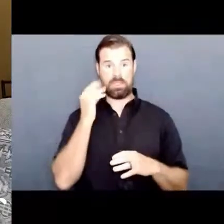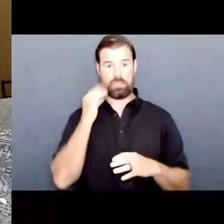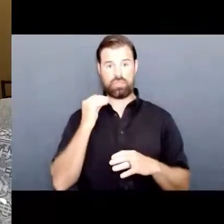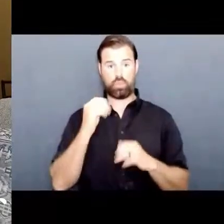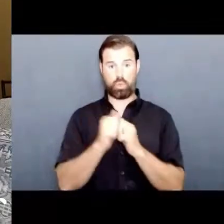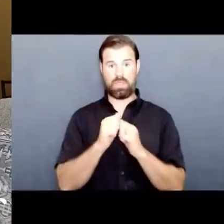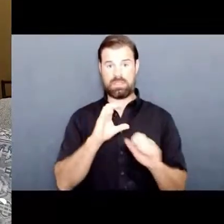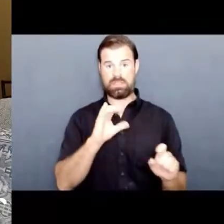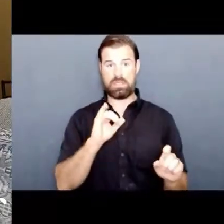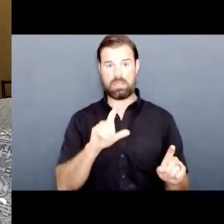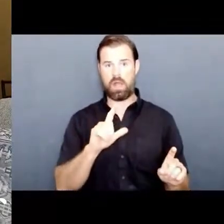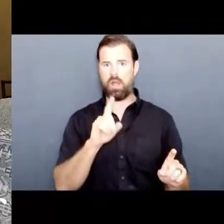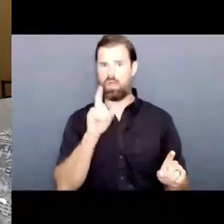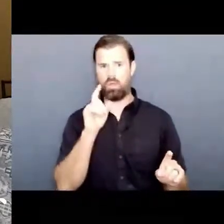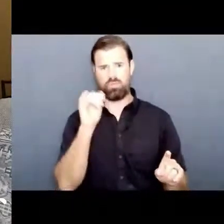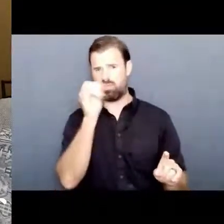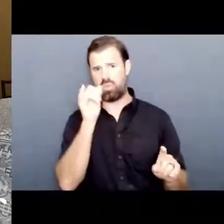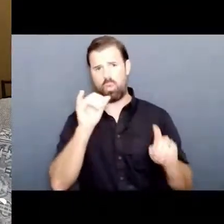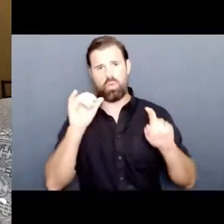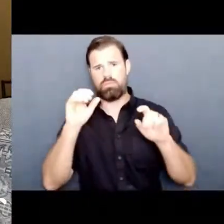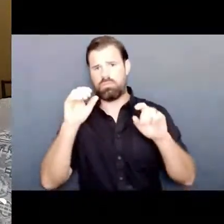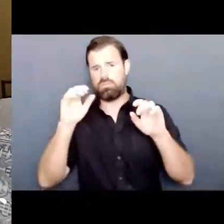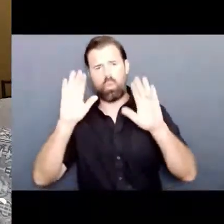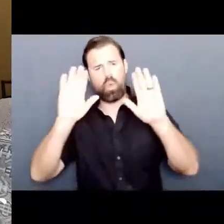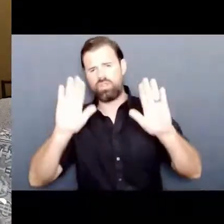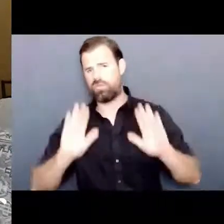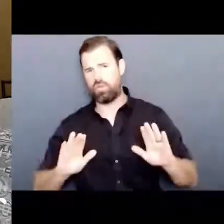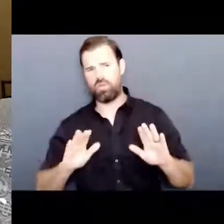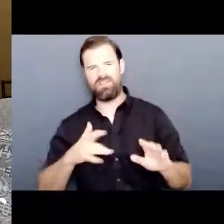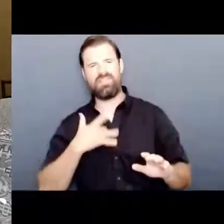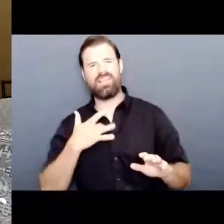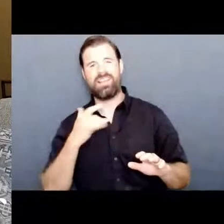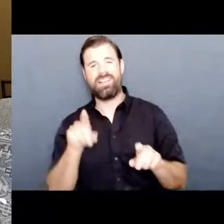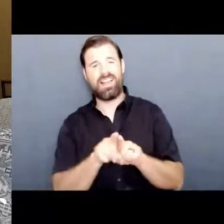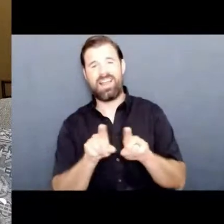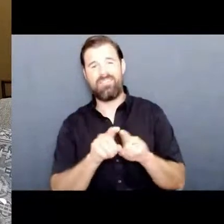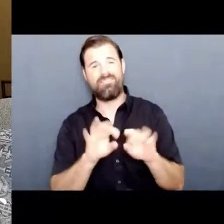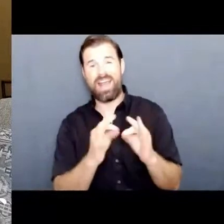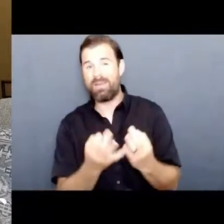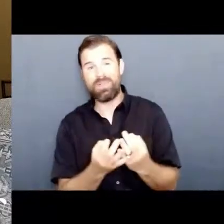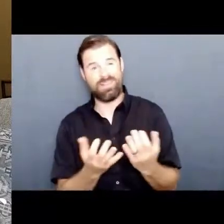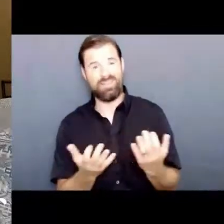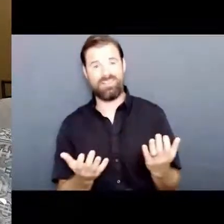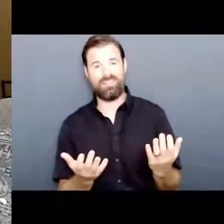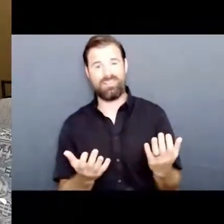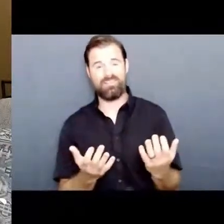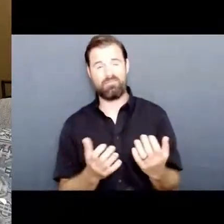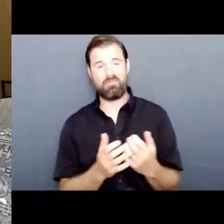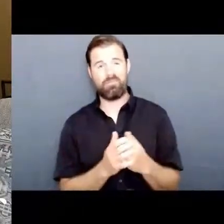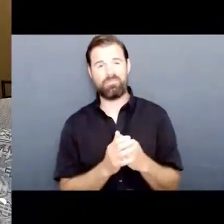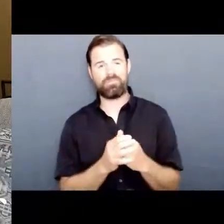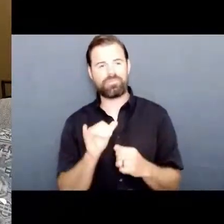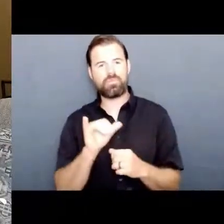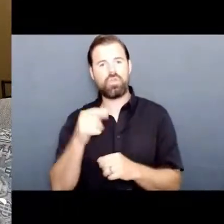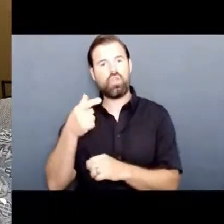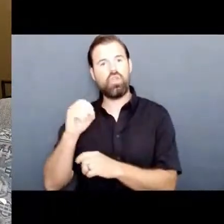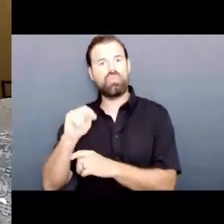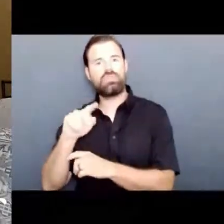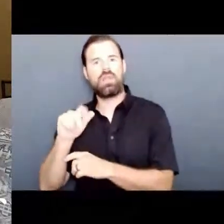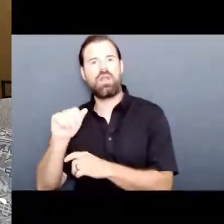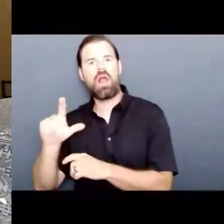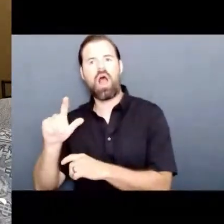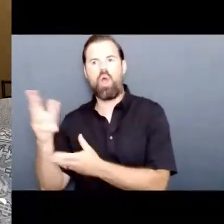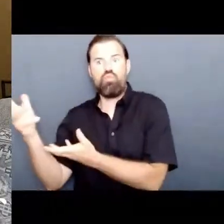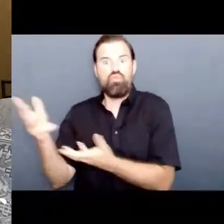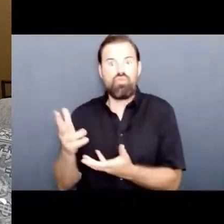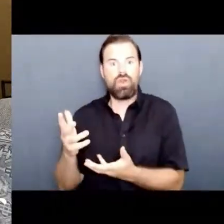general has just been wonderful. It kind of feels like a family. And, Gonzalo coming to